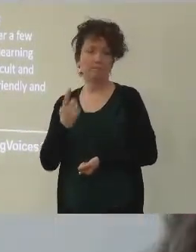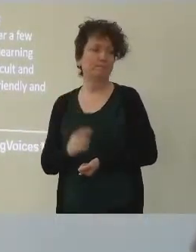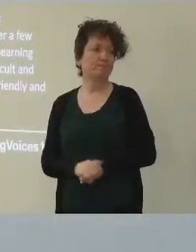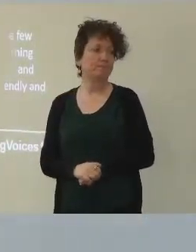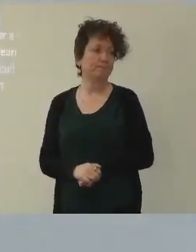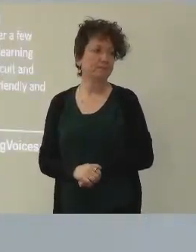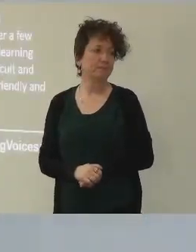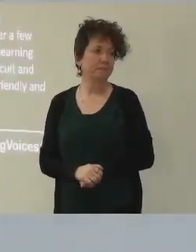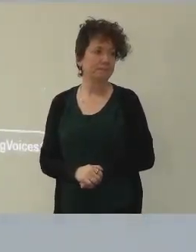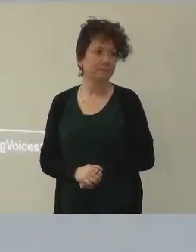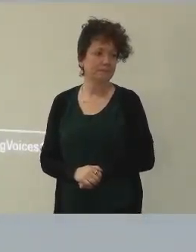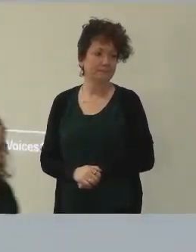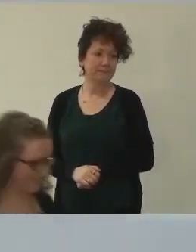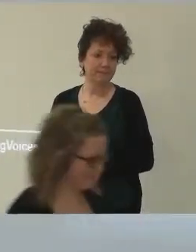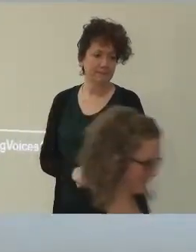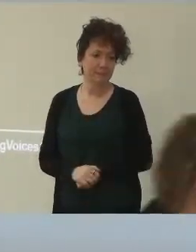ones. Bear with me.